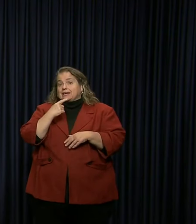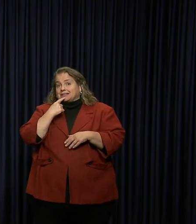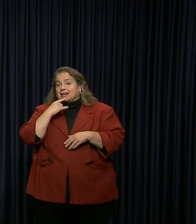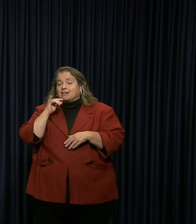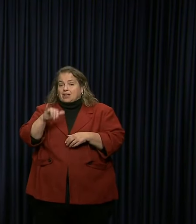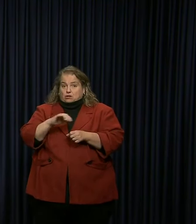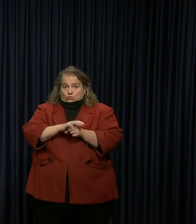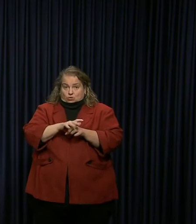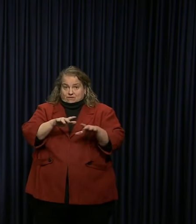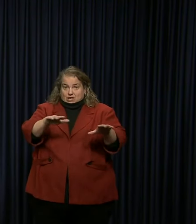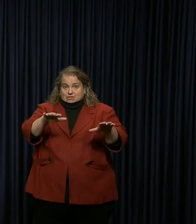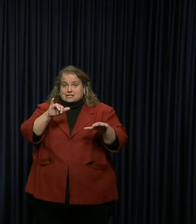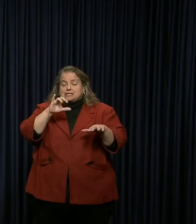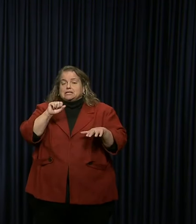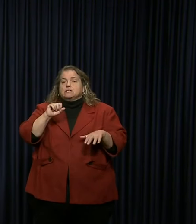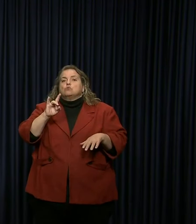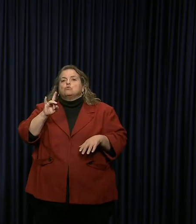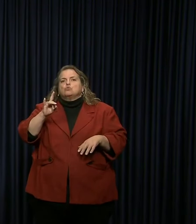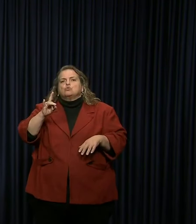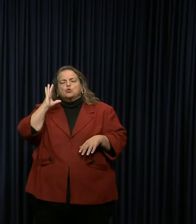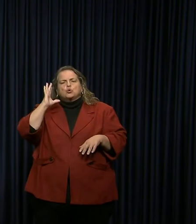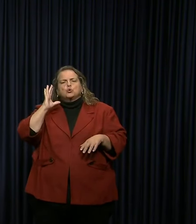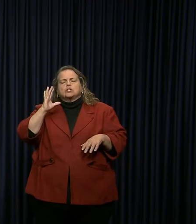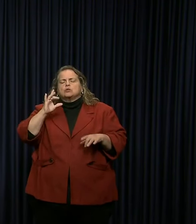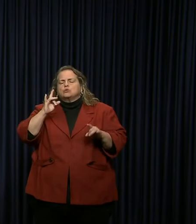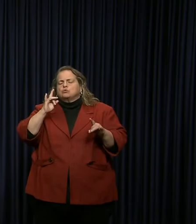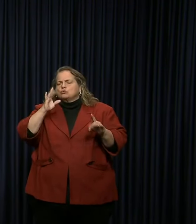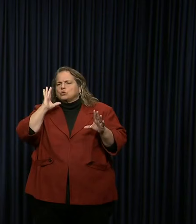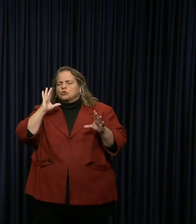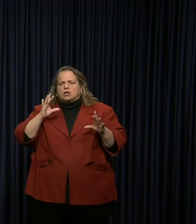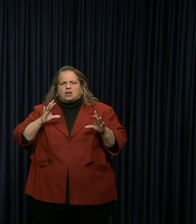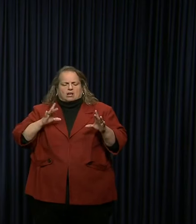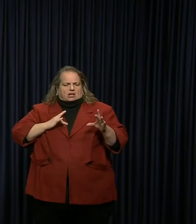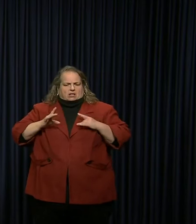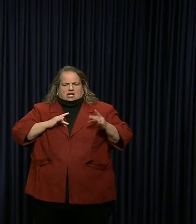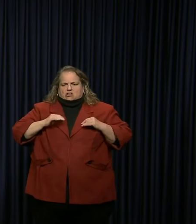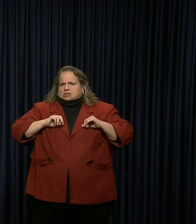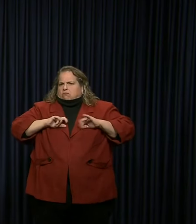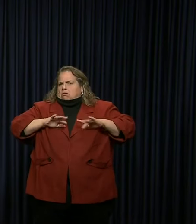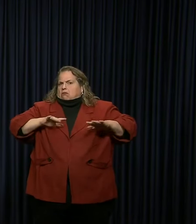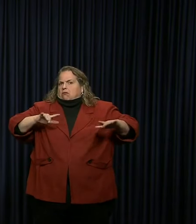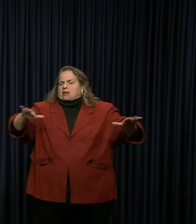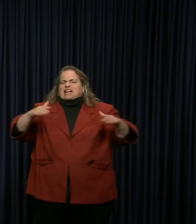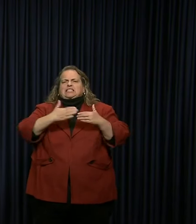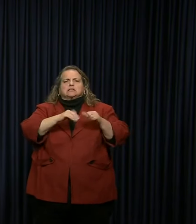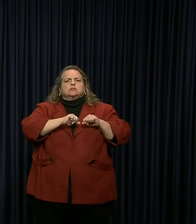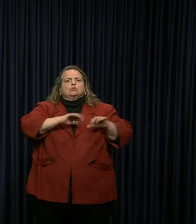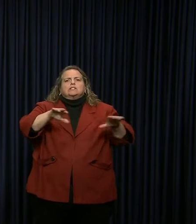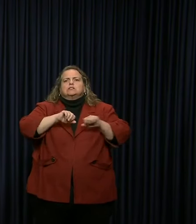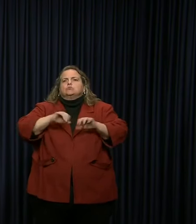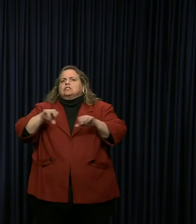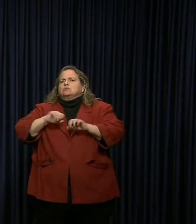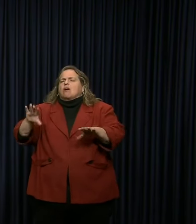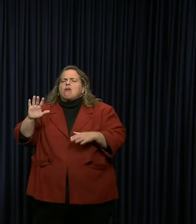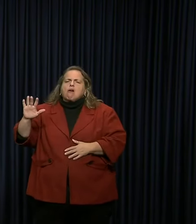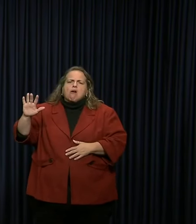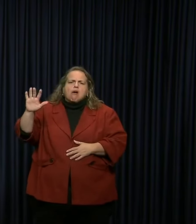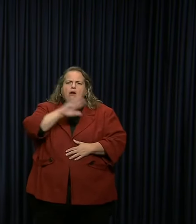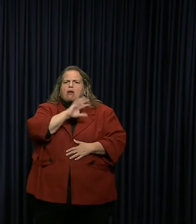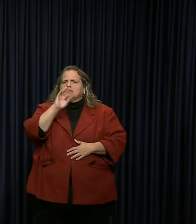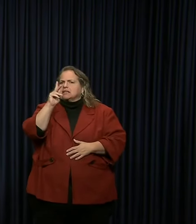this coronavirus is incredibly contagious. It is all around this Commonwealth. It's in